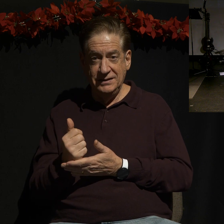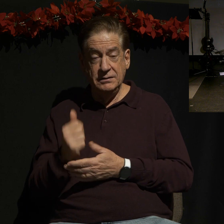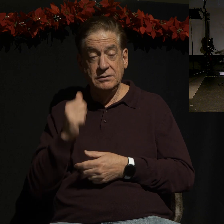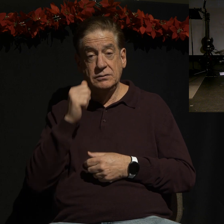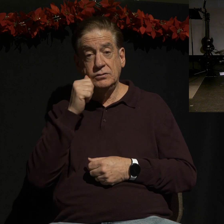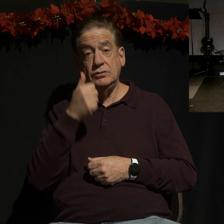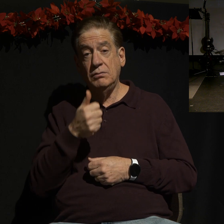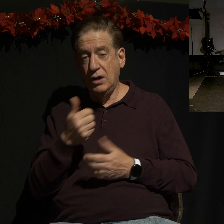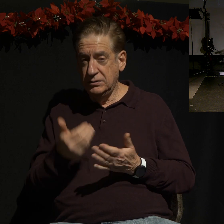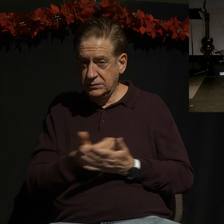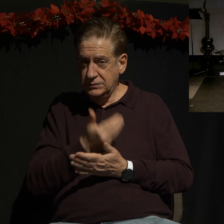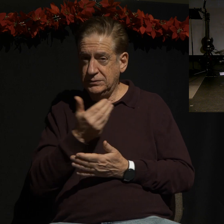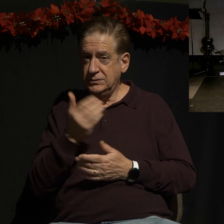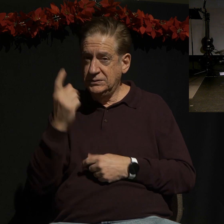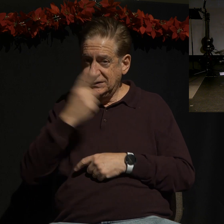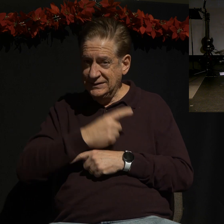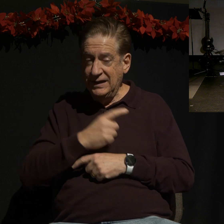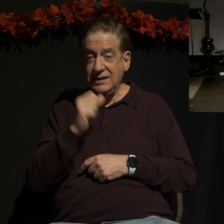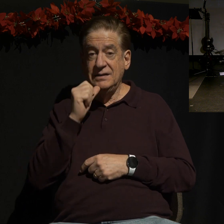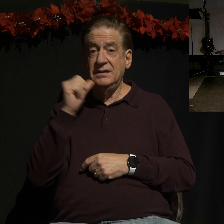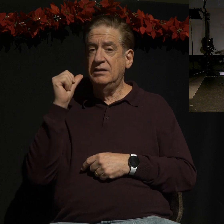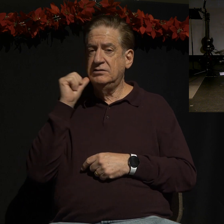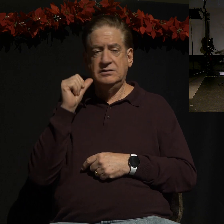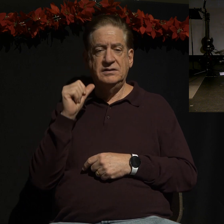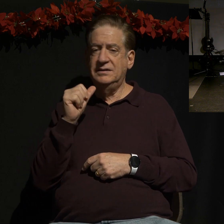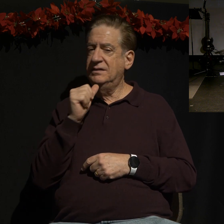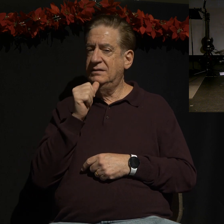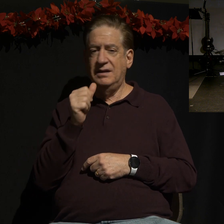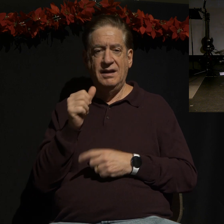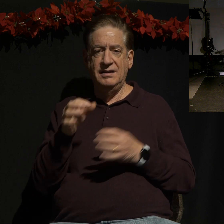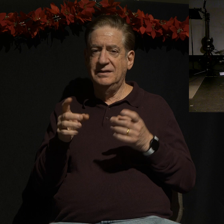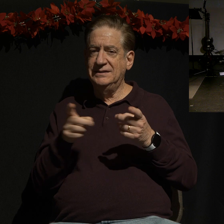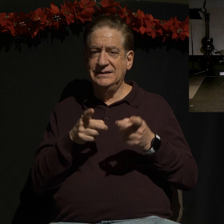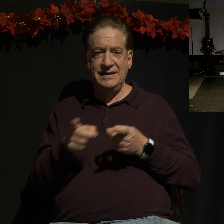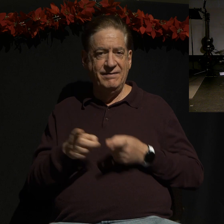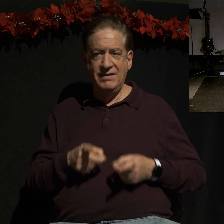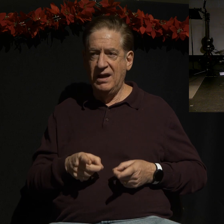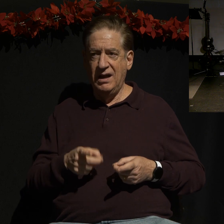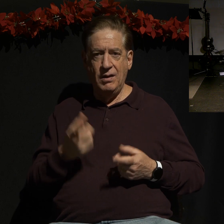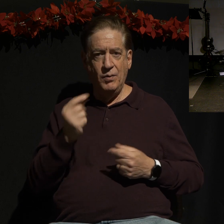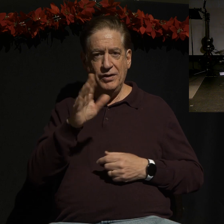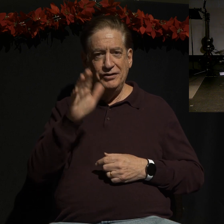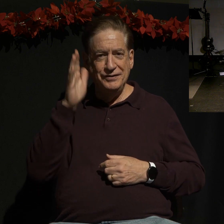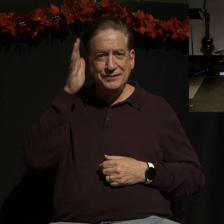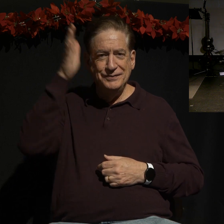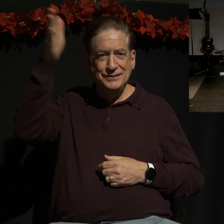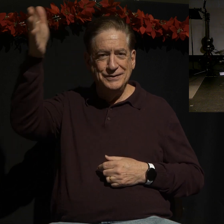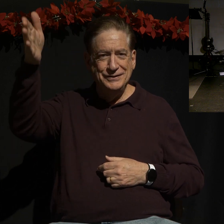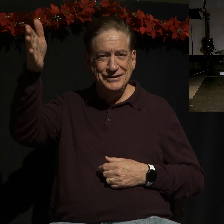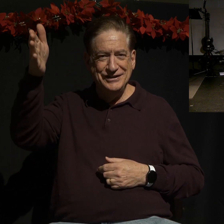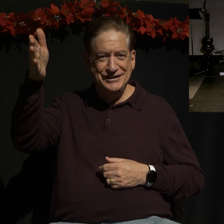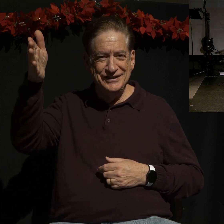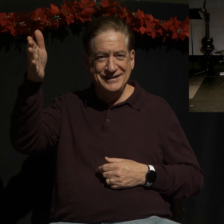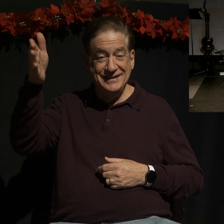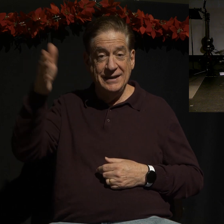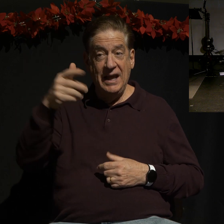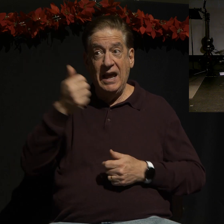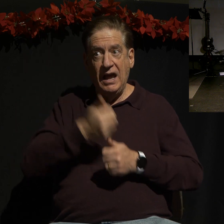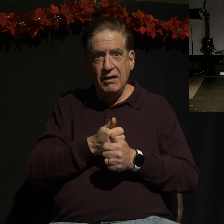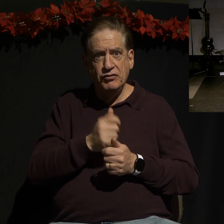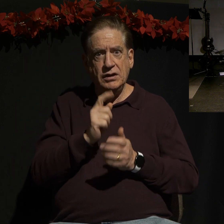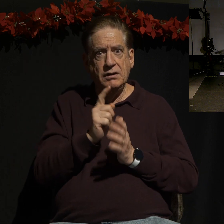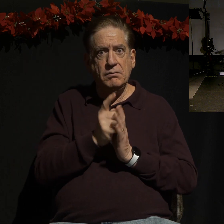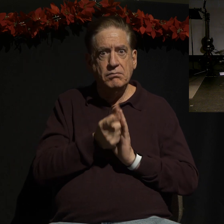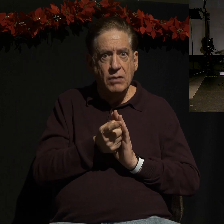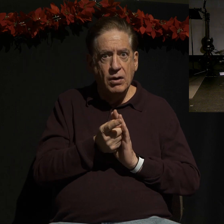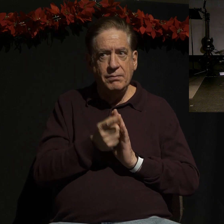Tomorrow is a new day. Yesterday does not define what your future is. Every single moment of every